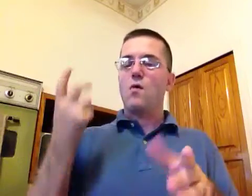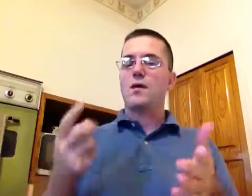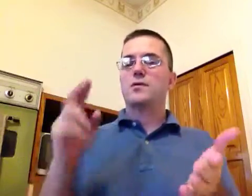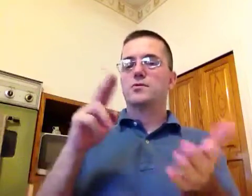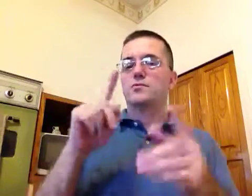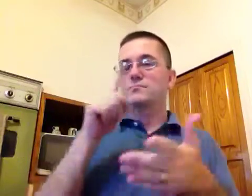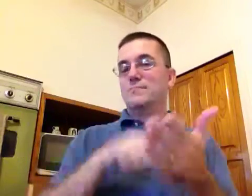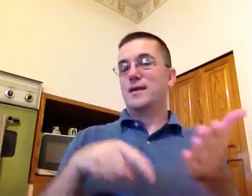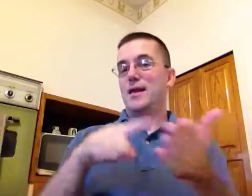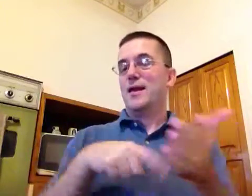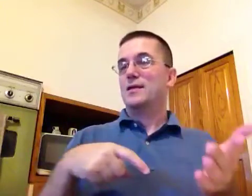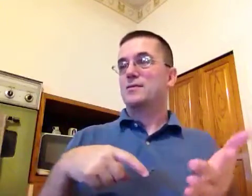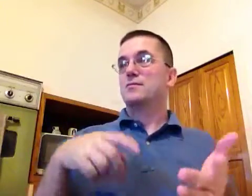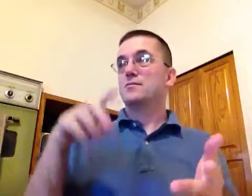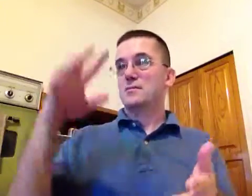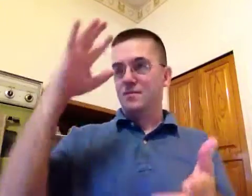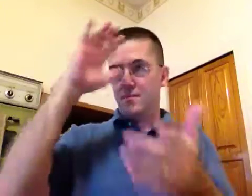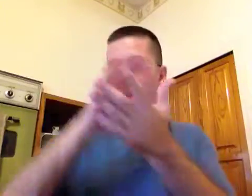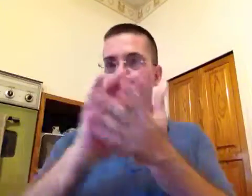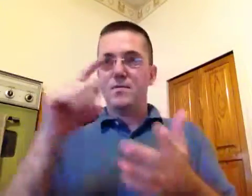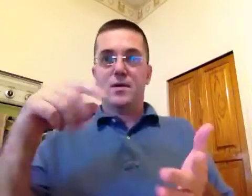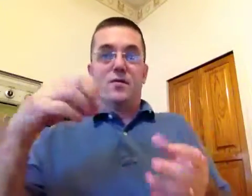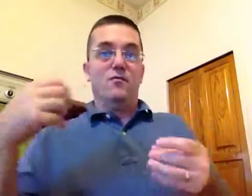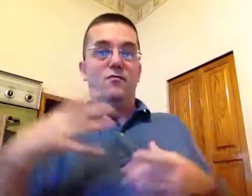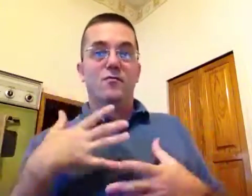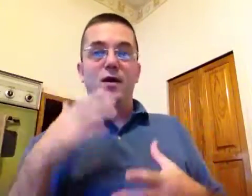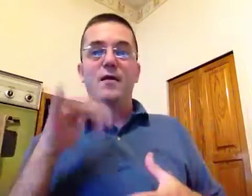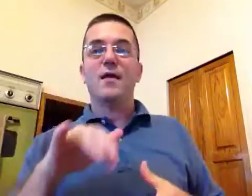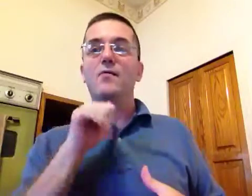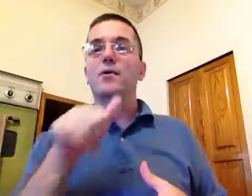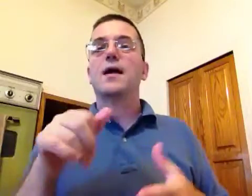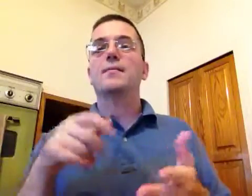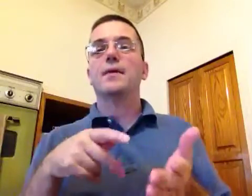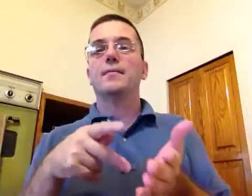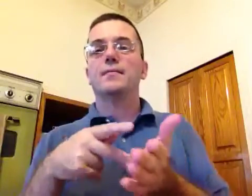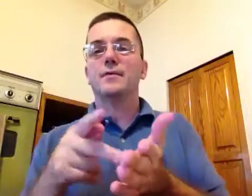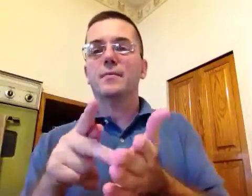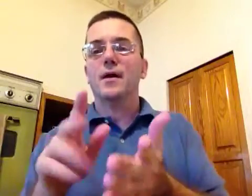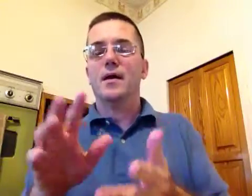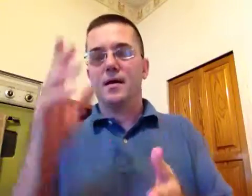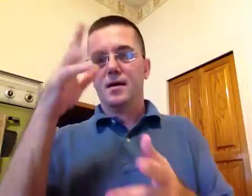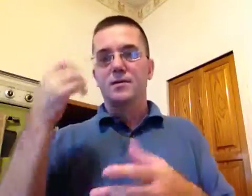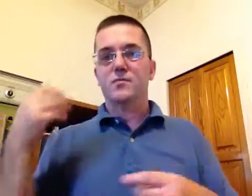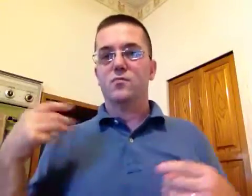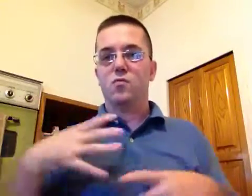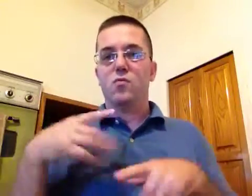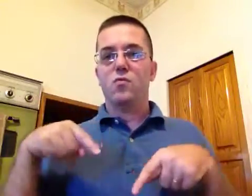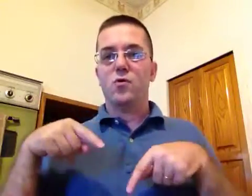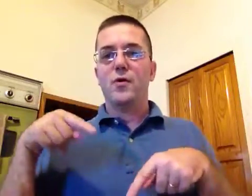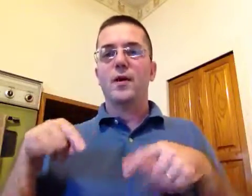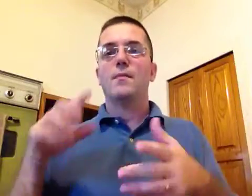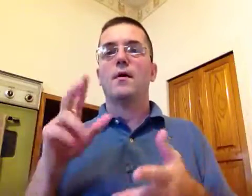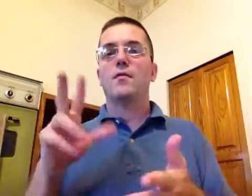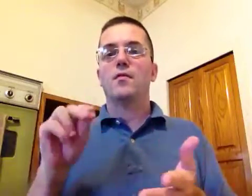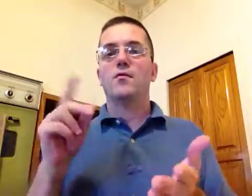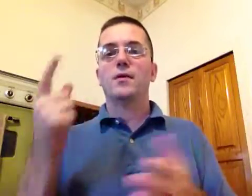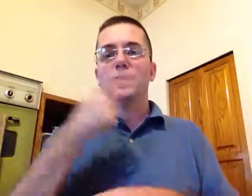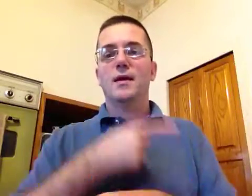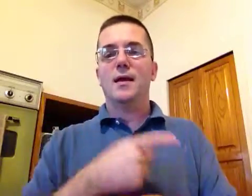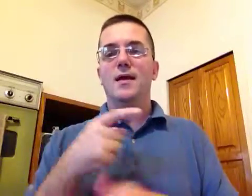Mm-hmm. He's afraid that we won't be able to make it. Mm-hmm. So I'm not sure if we should use the money to pay it off or just sit on it as an